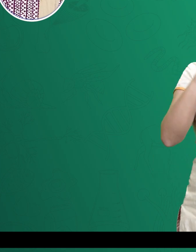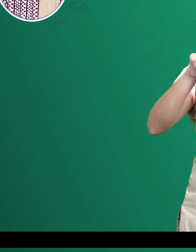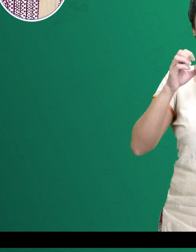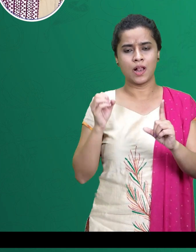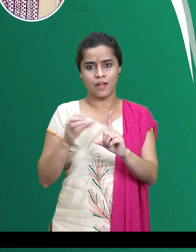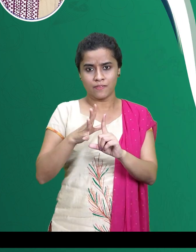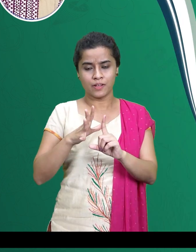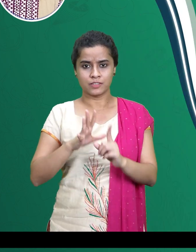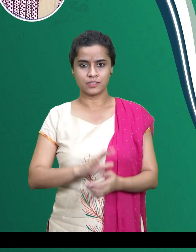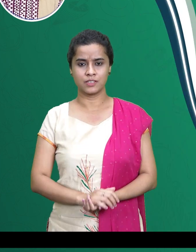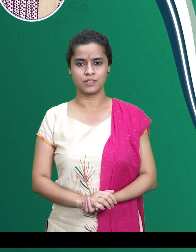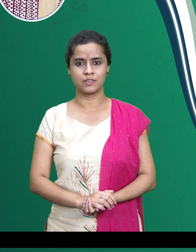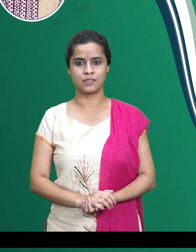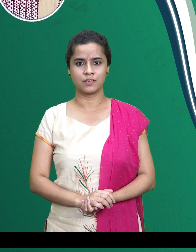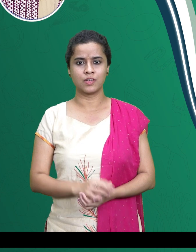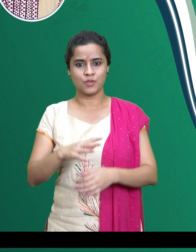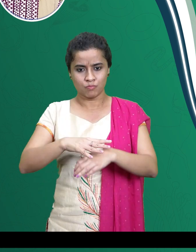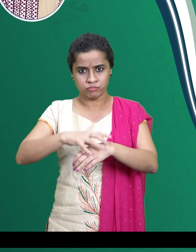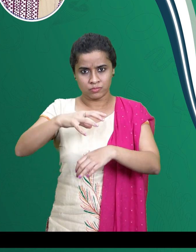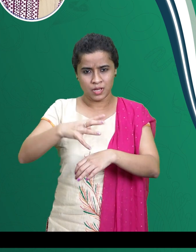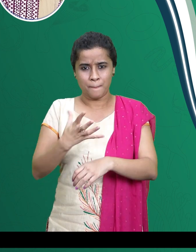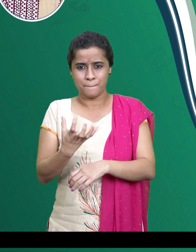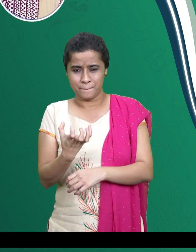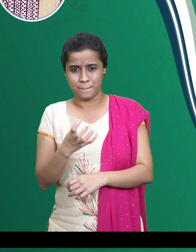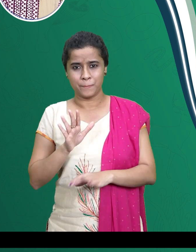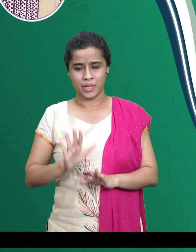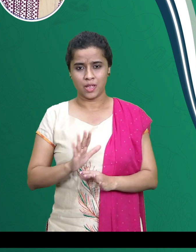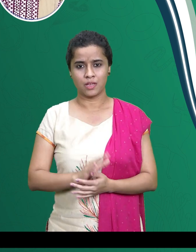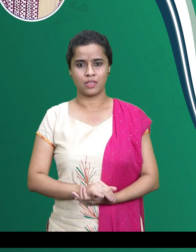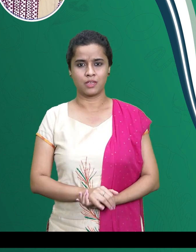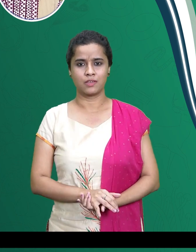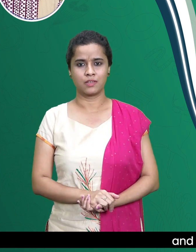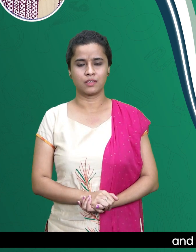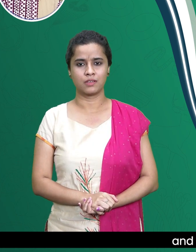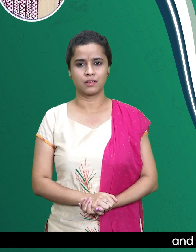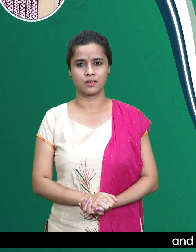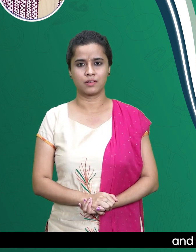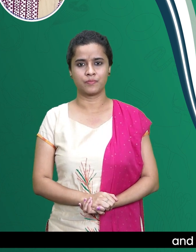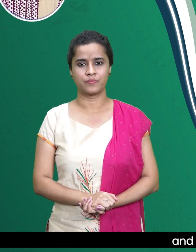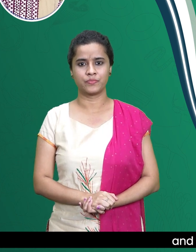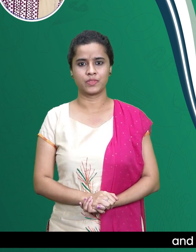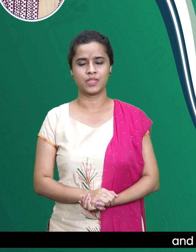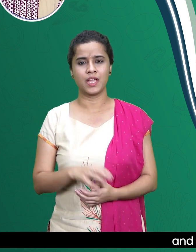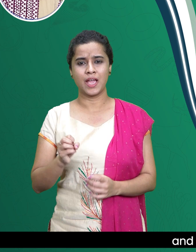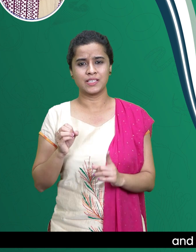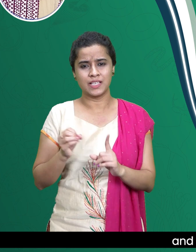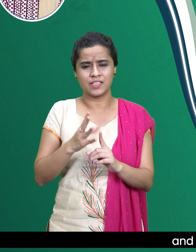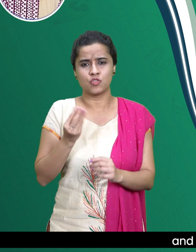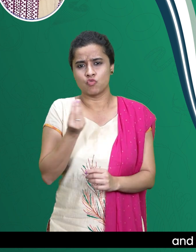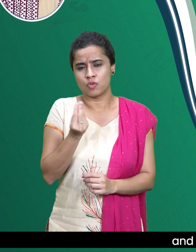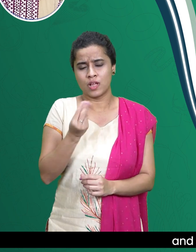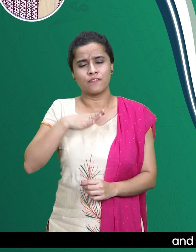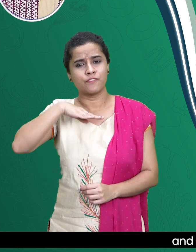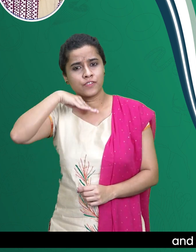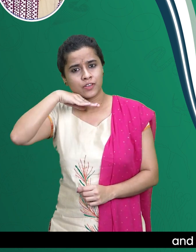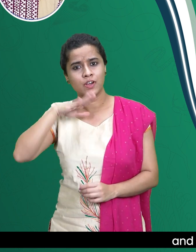as swelling and pain. And general effects such as